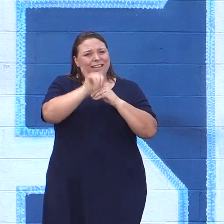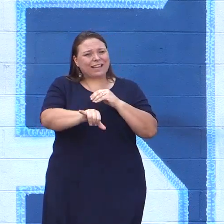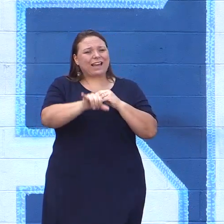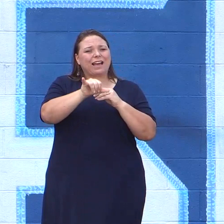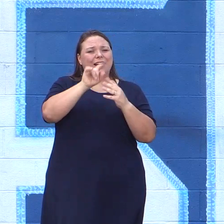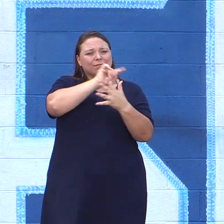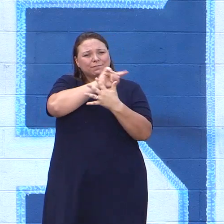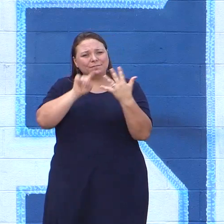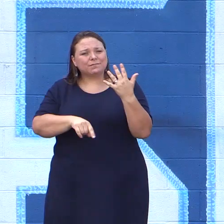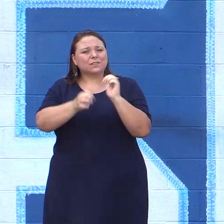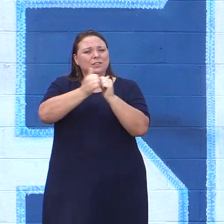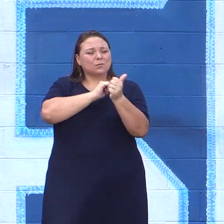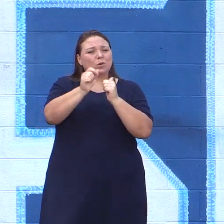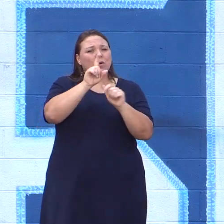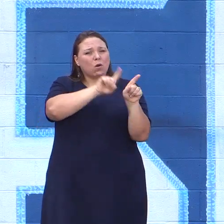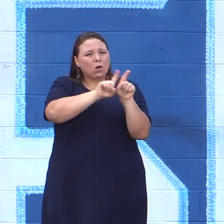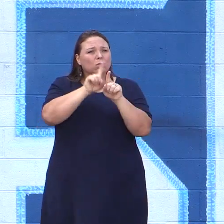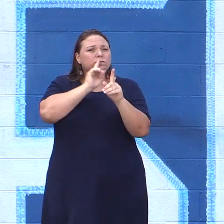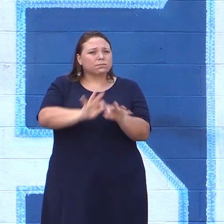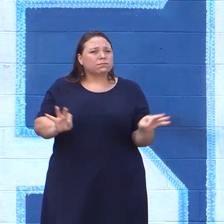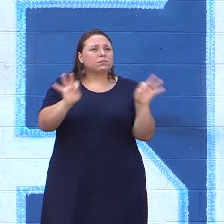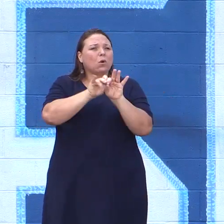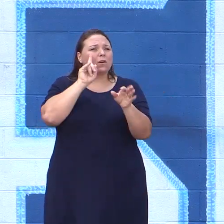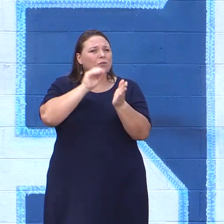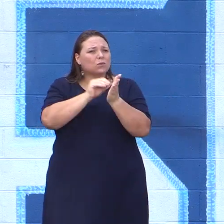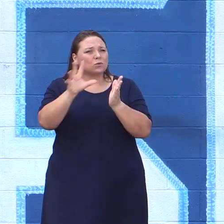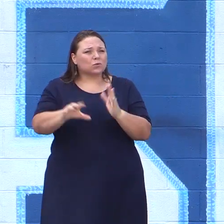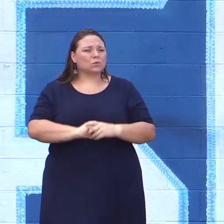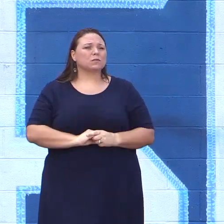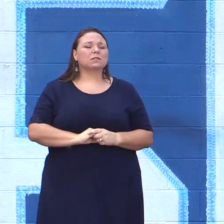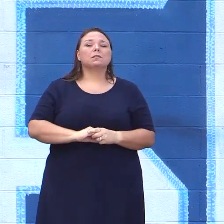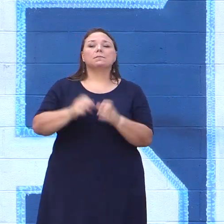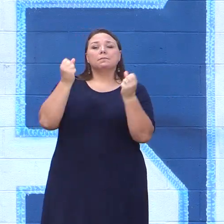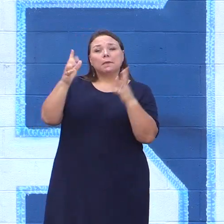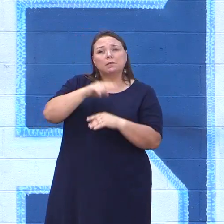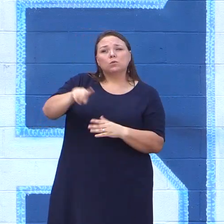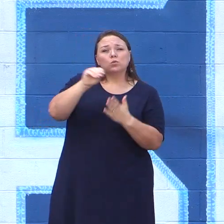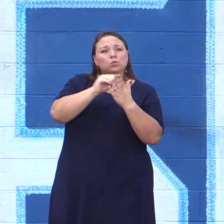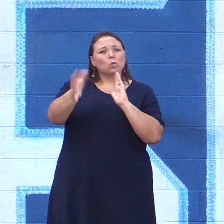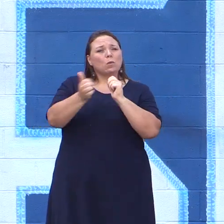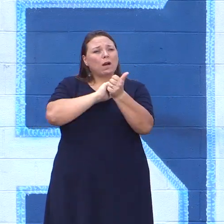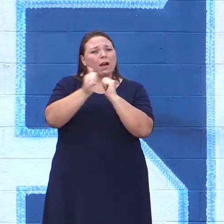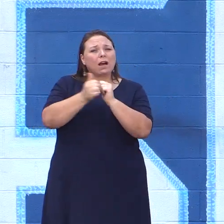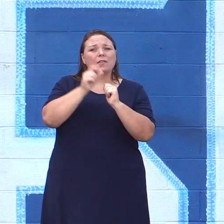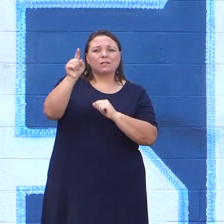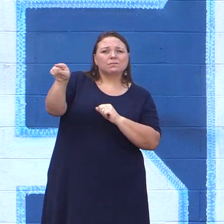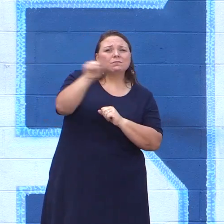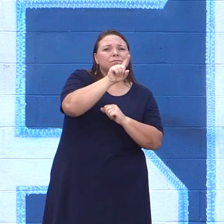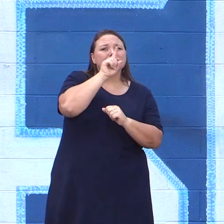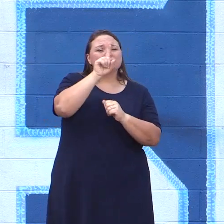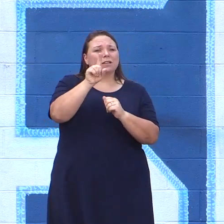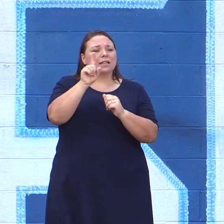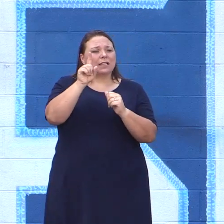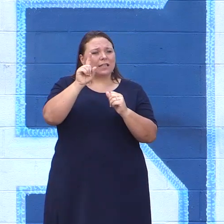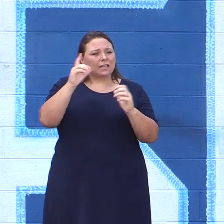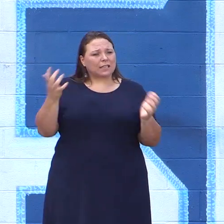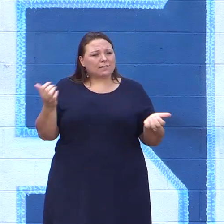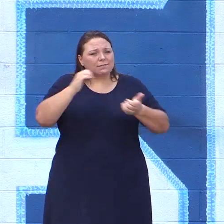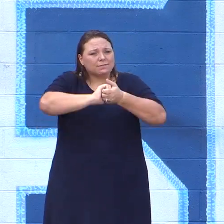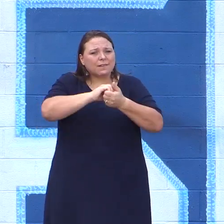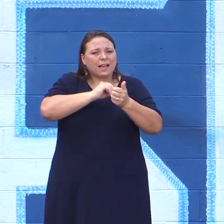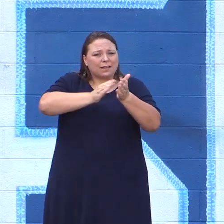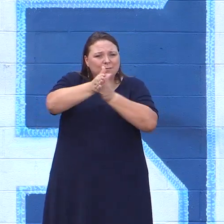are also critically important for our students. We have lots of student athletes who really connect and are